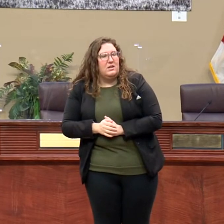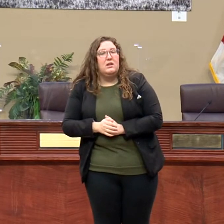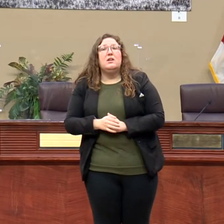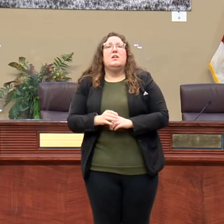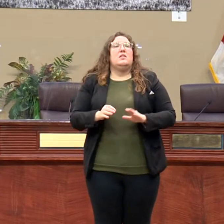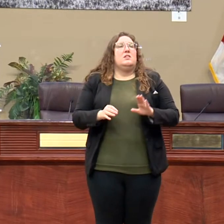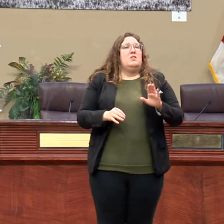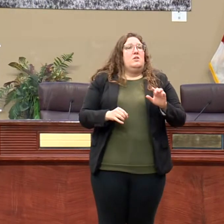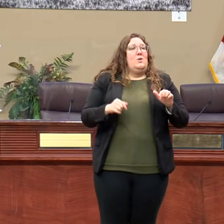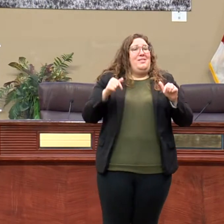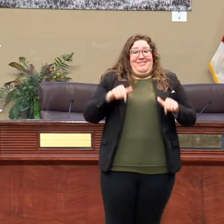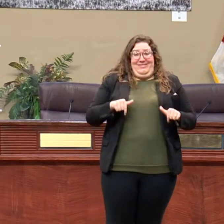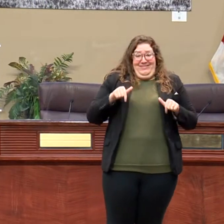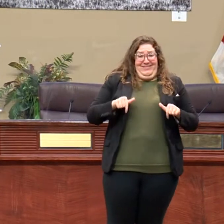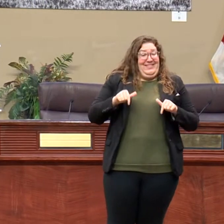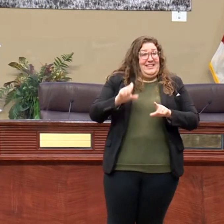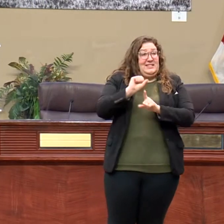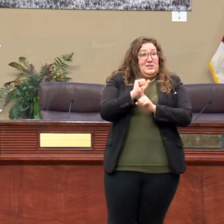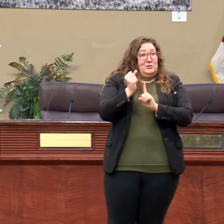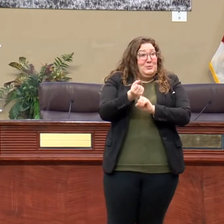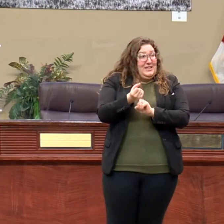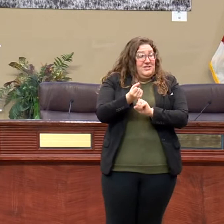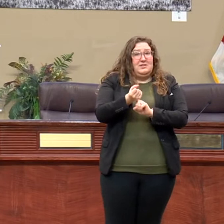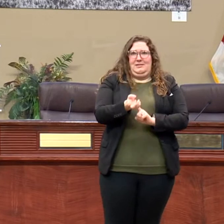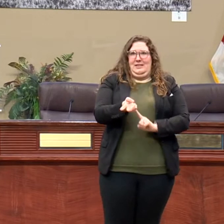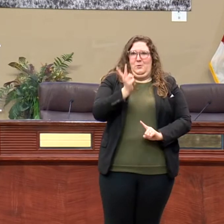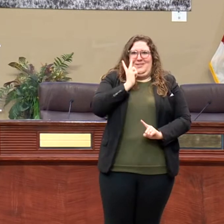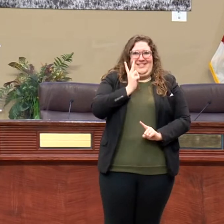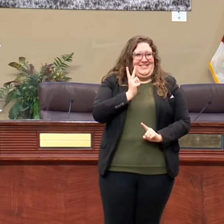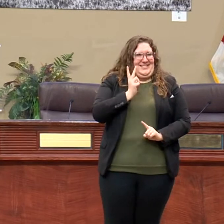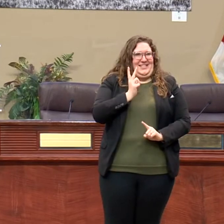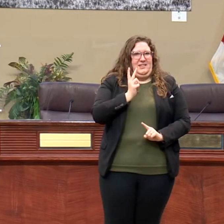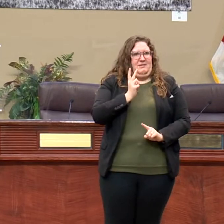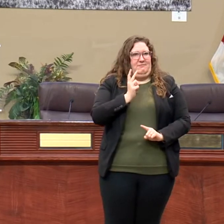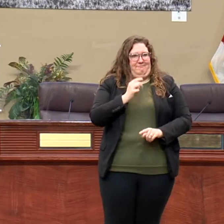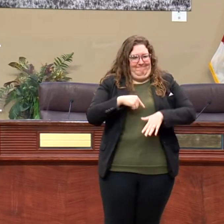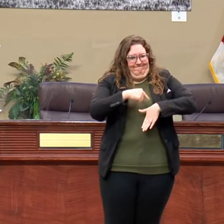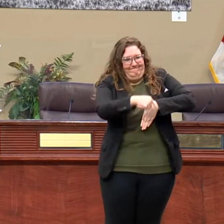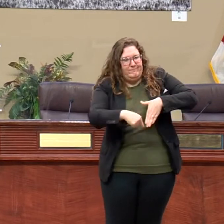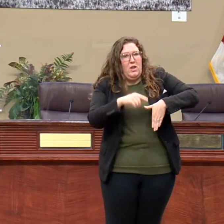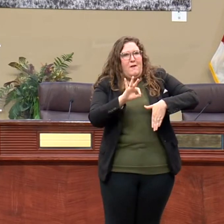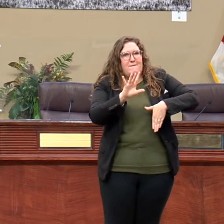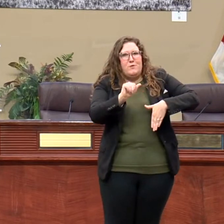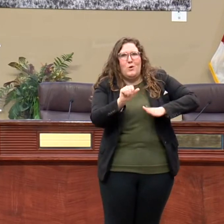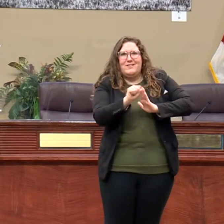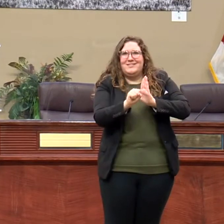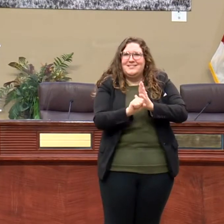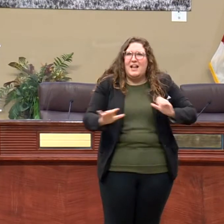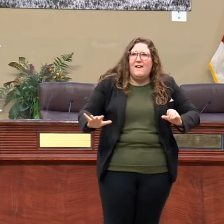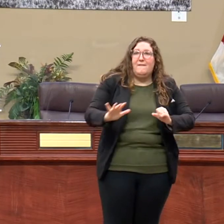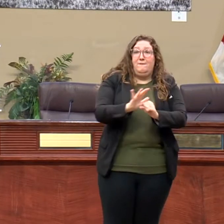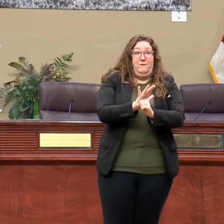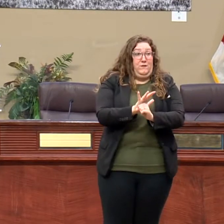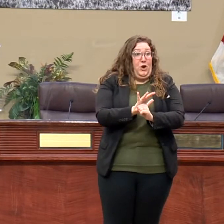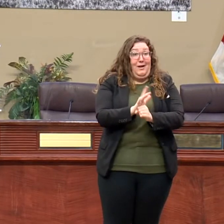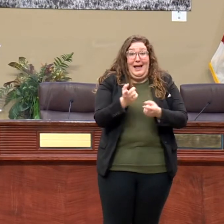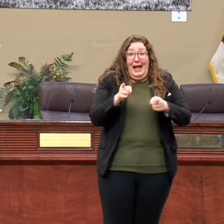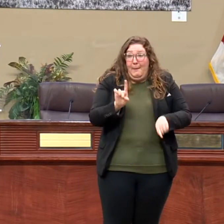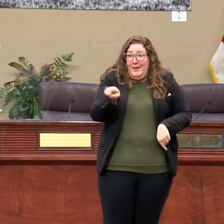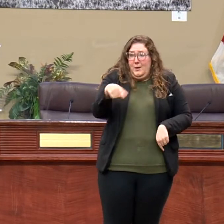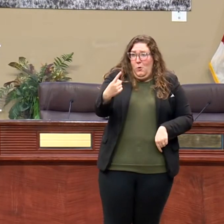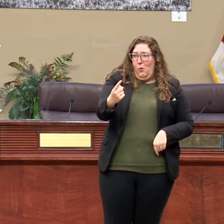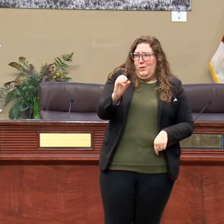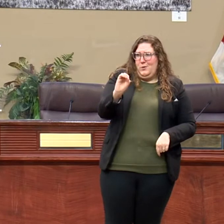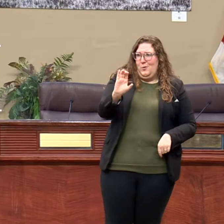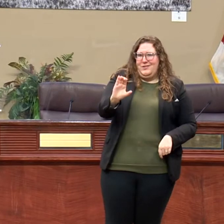this phenomenon that we're seeing across the state of Florida and certainly across America is not unique to Orange County, that